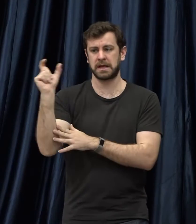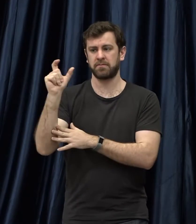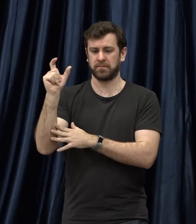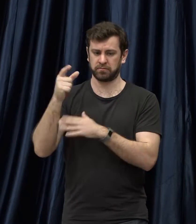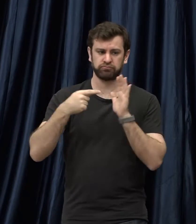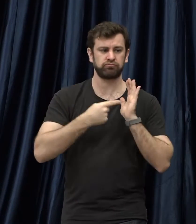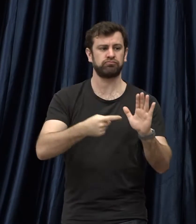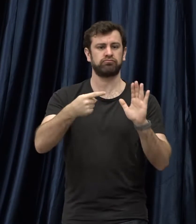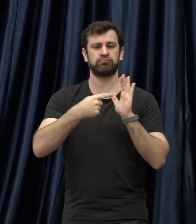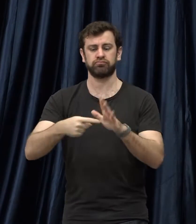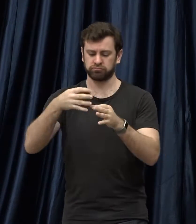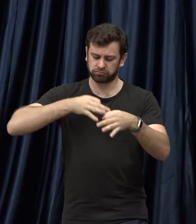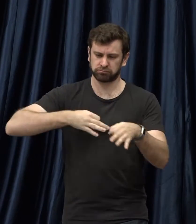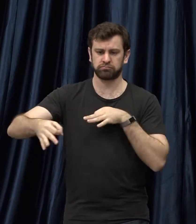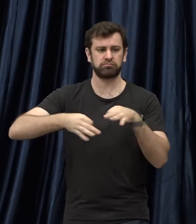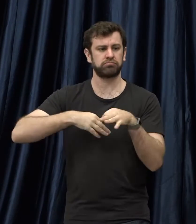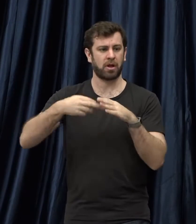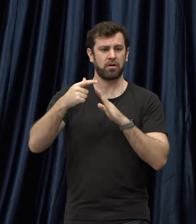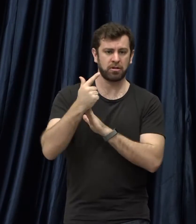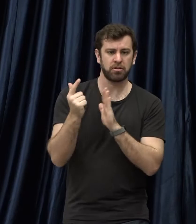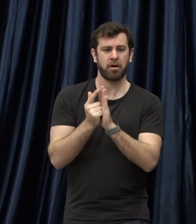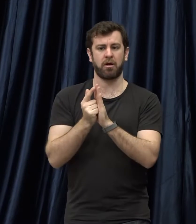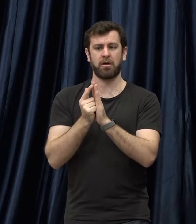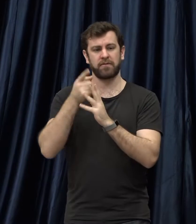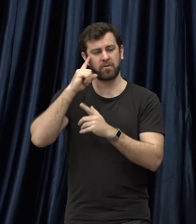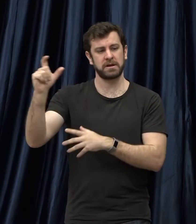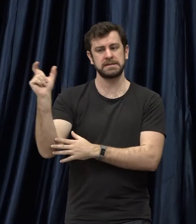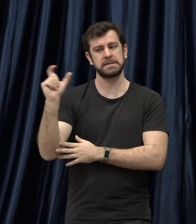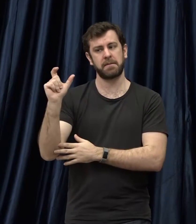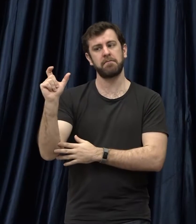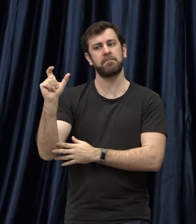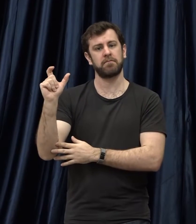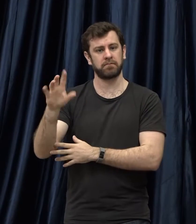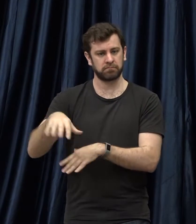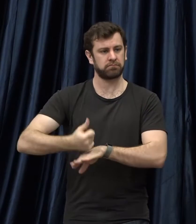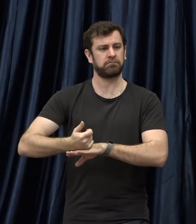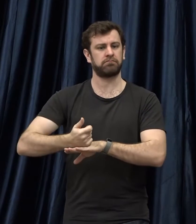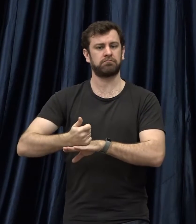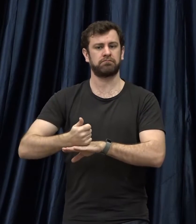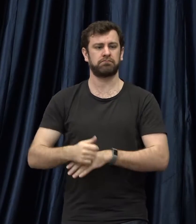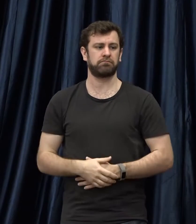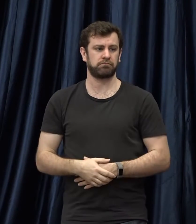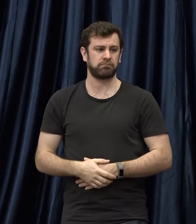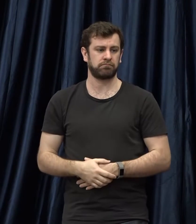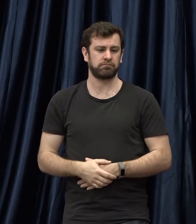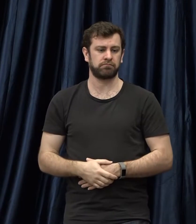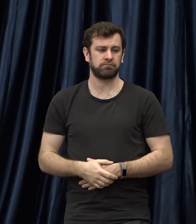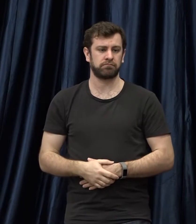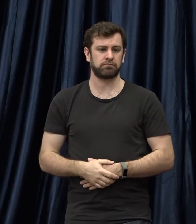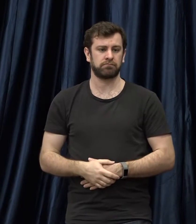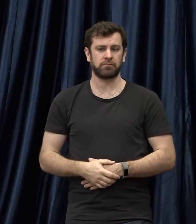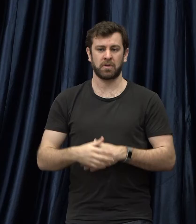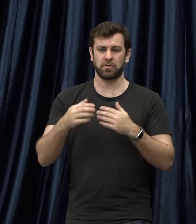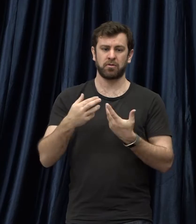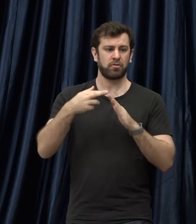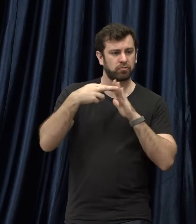details, where the laws of Islam were enacted. But these